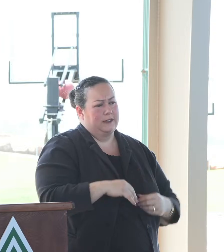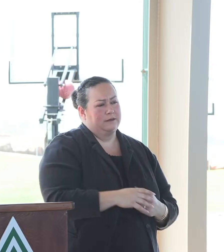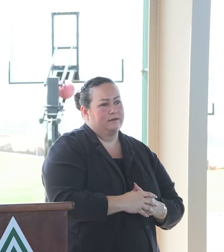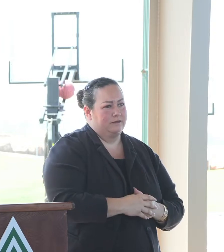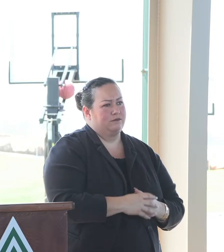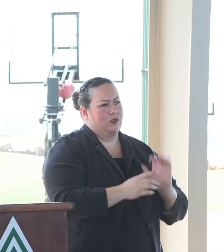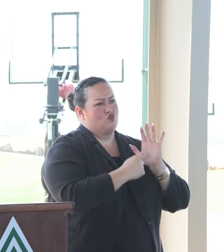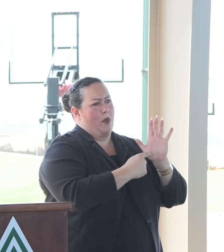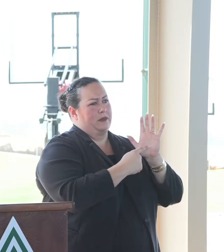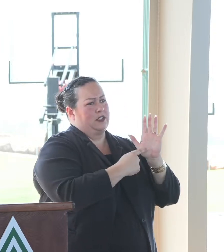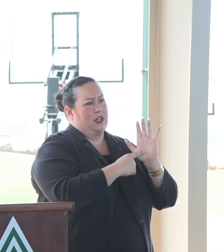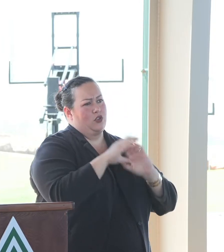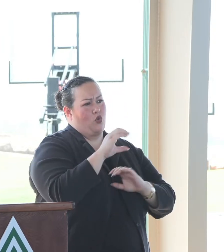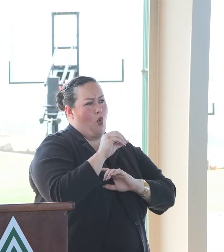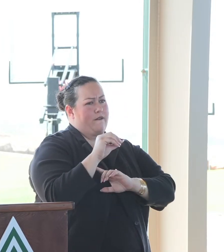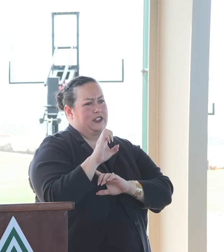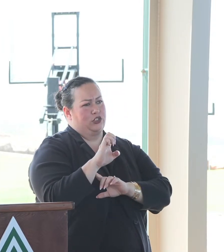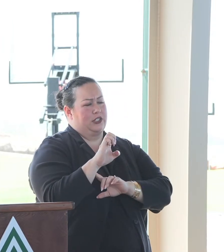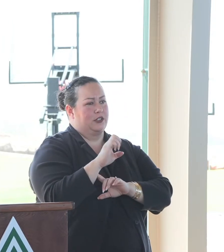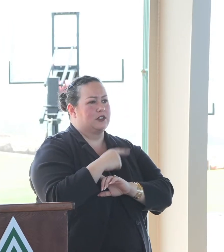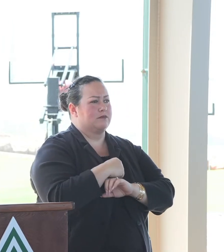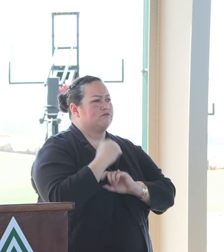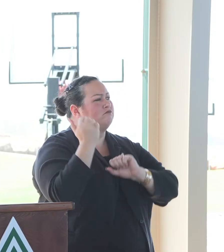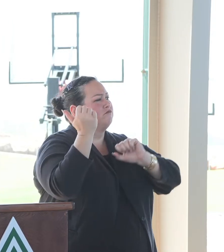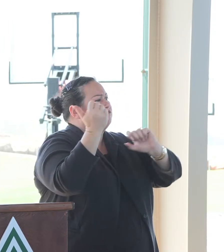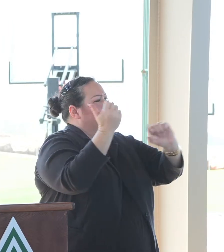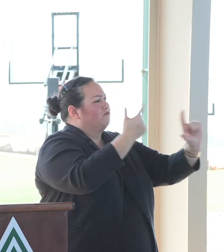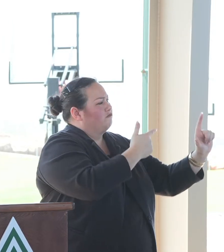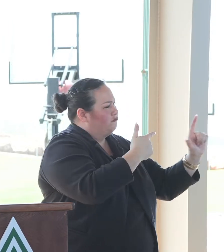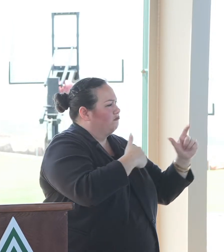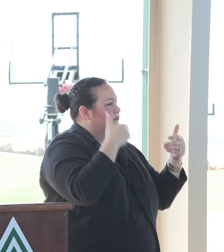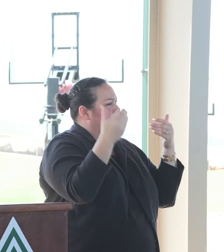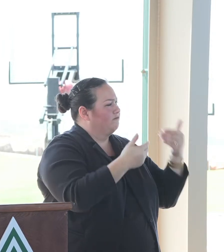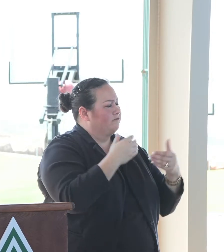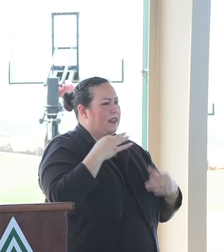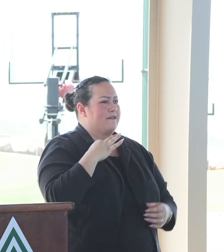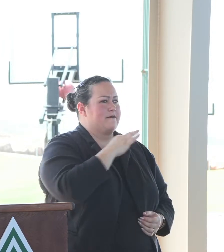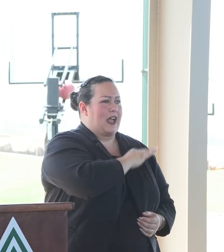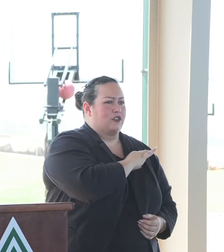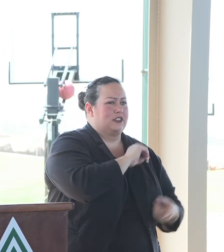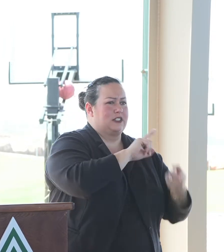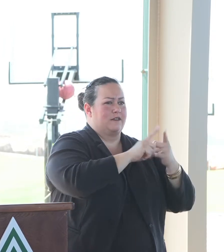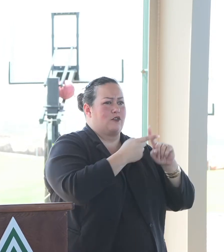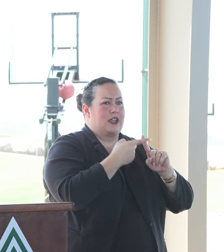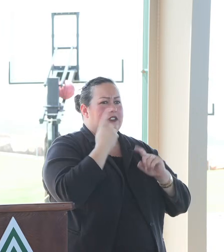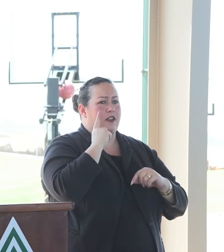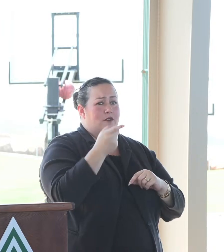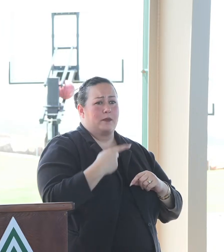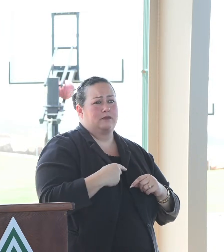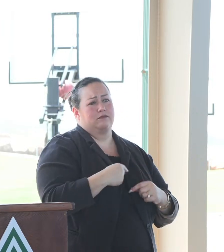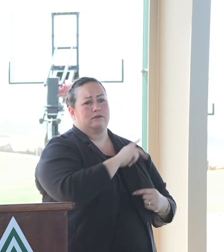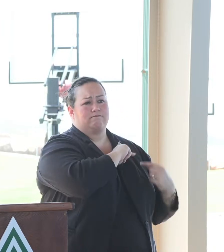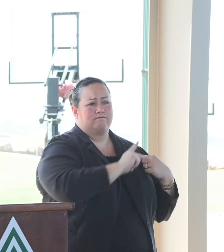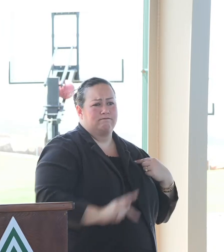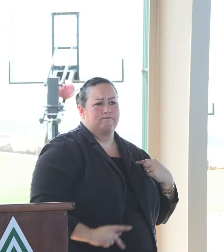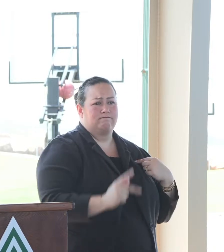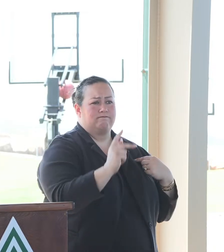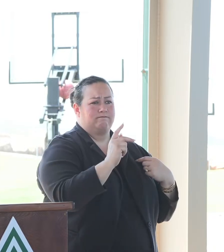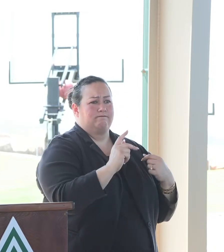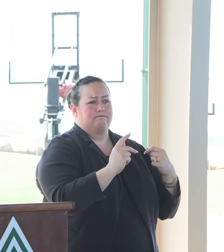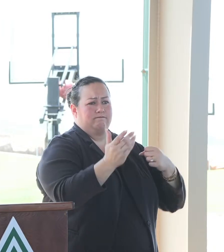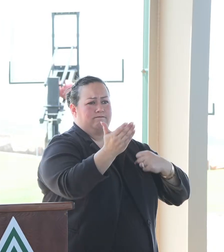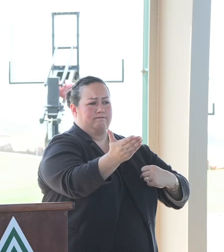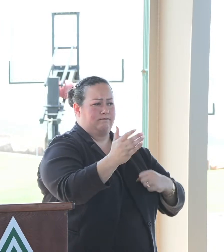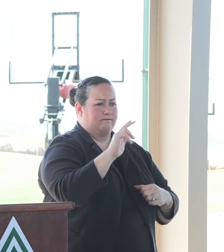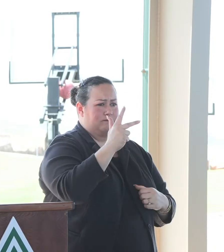Engineers, distinguished guests, faculty, friends of the King Kamehameha III School. It is an honor to be here today with